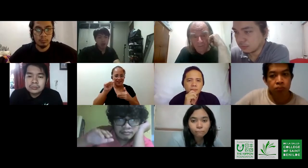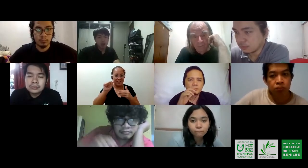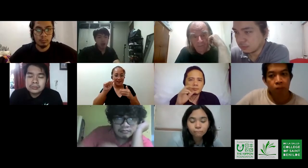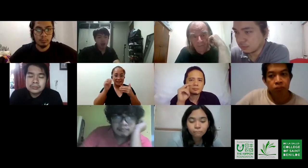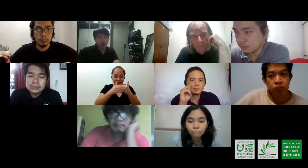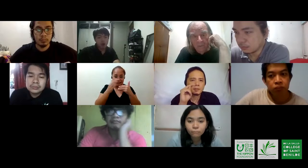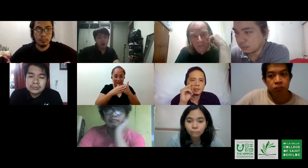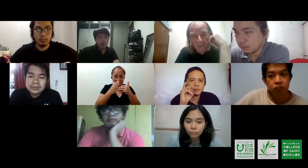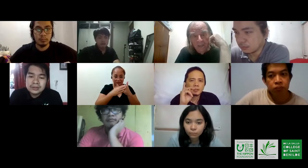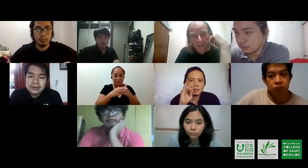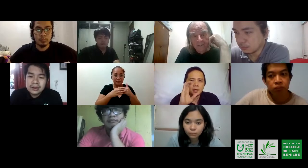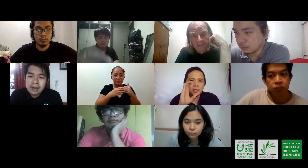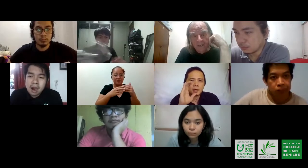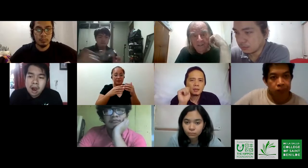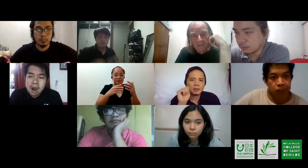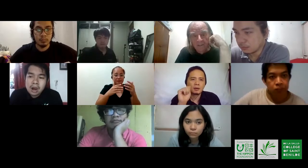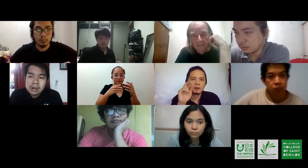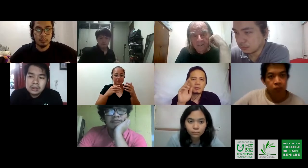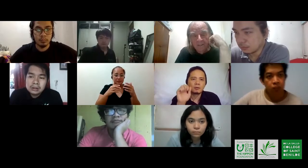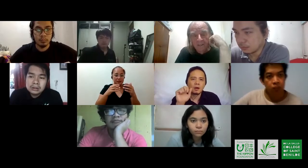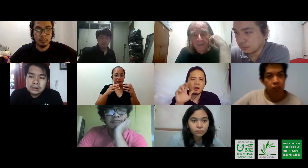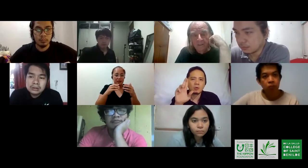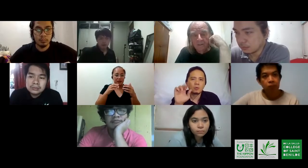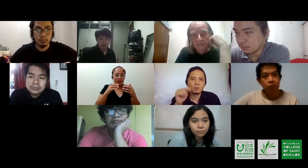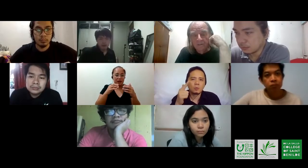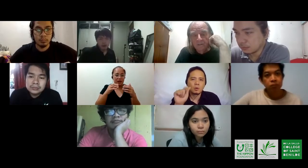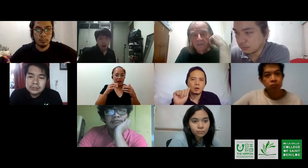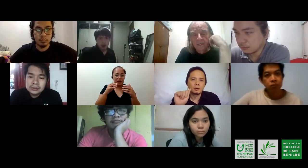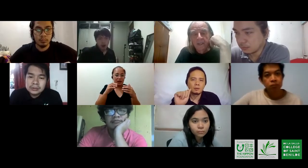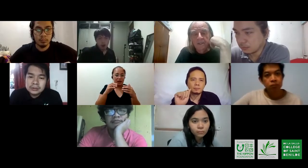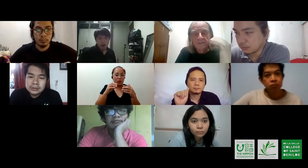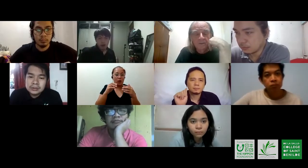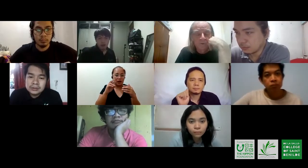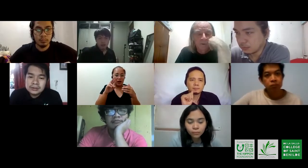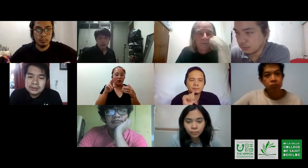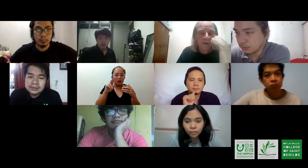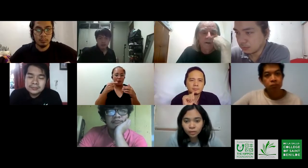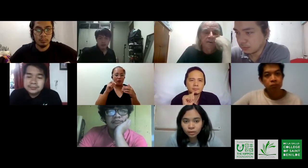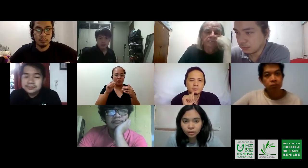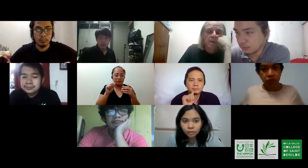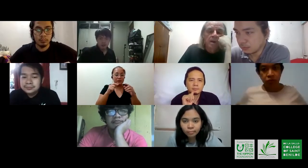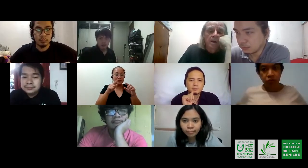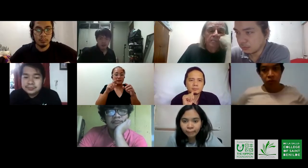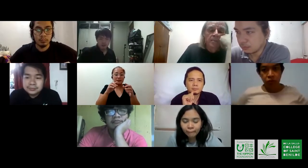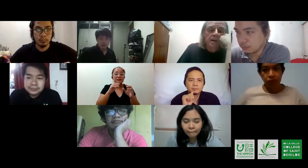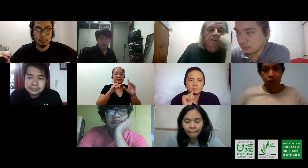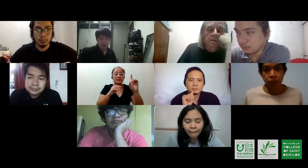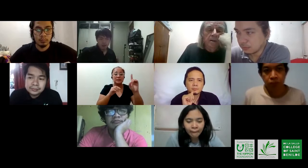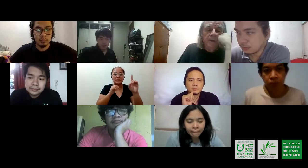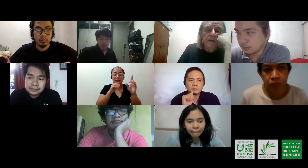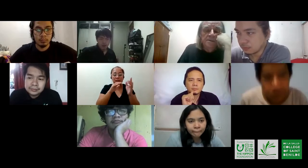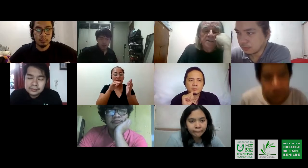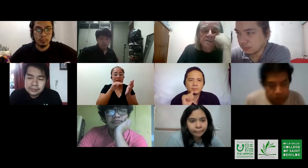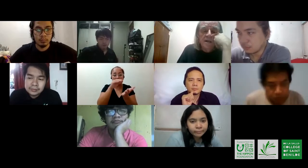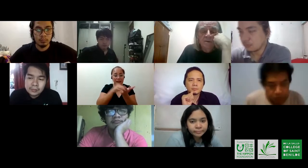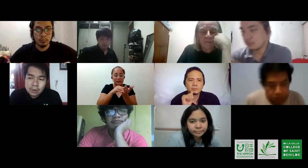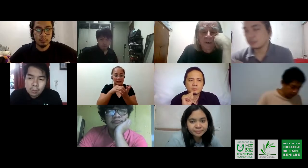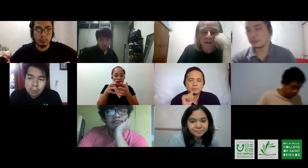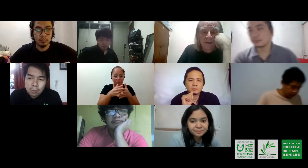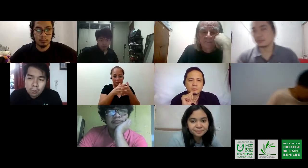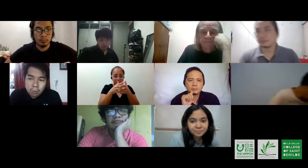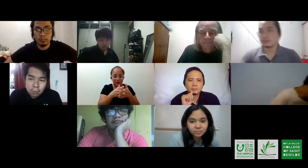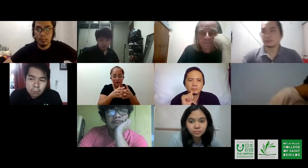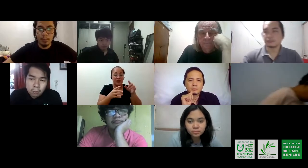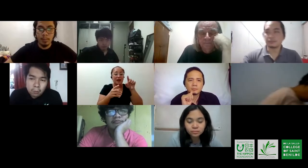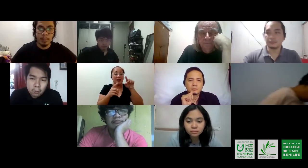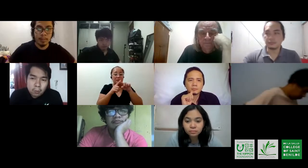So it's not, it's near Central America, but Colombia is in South